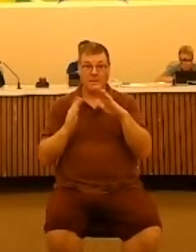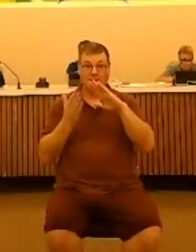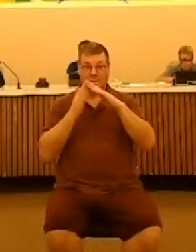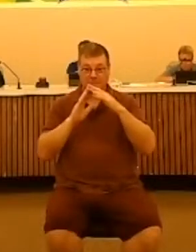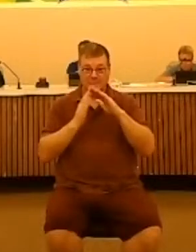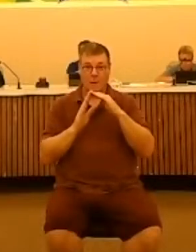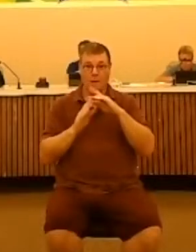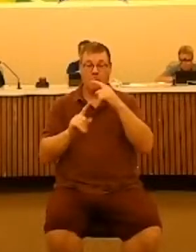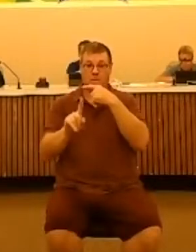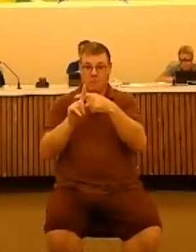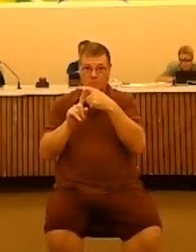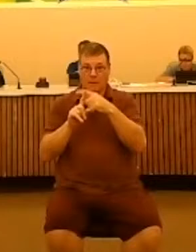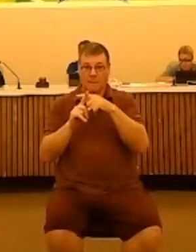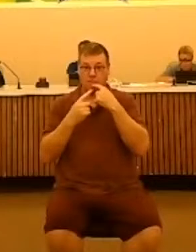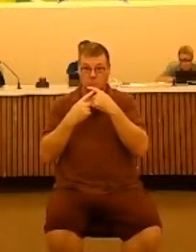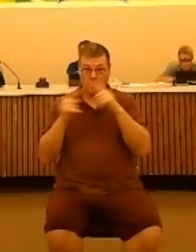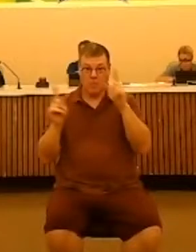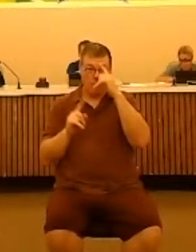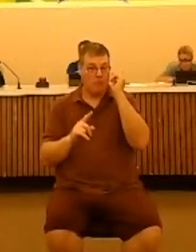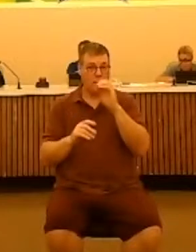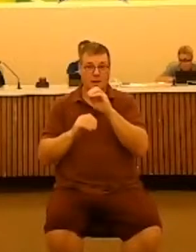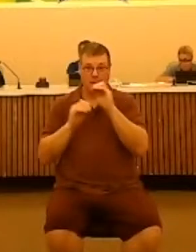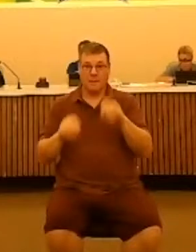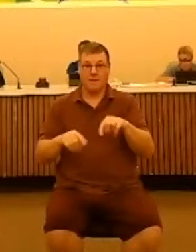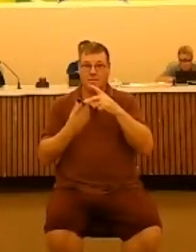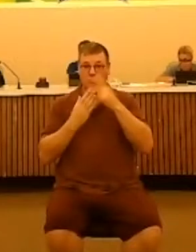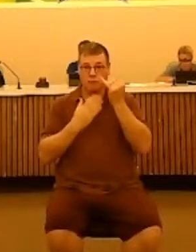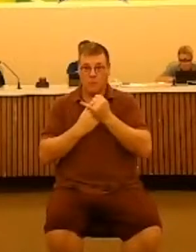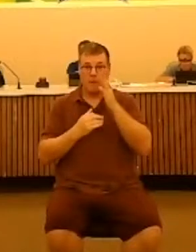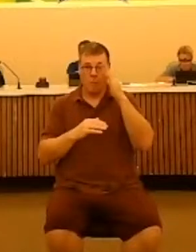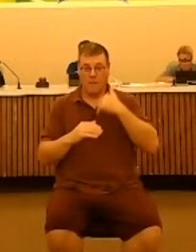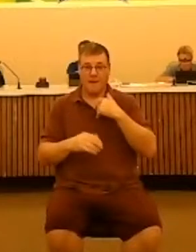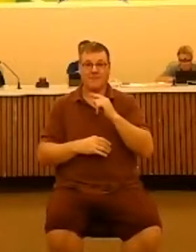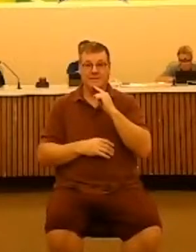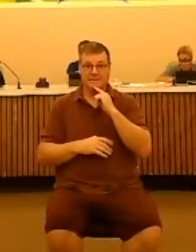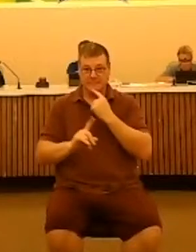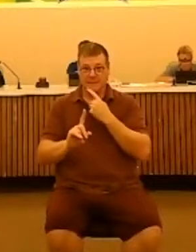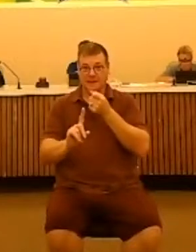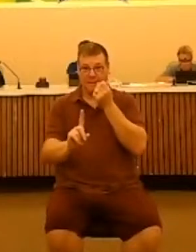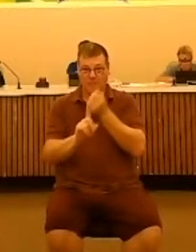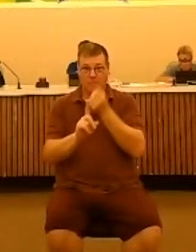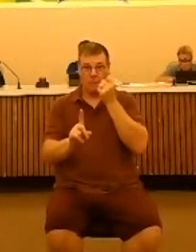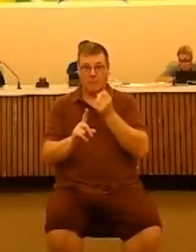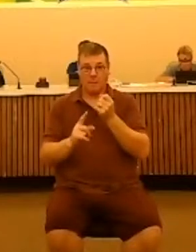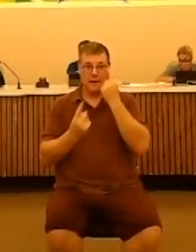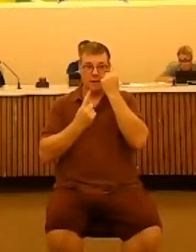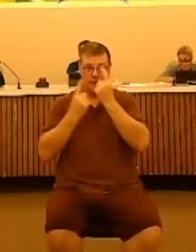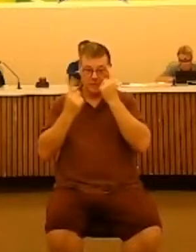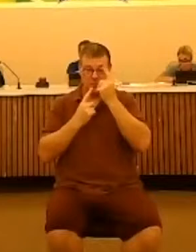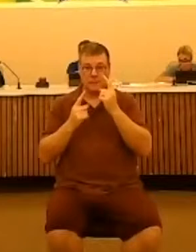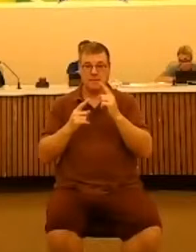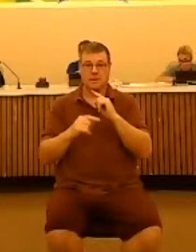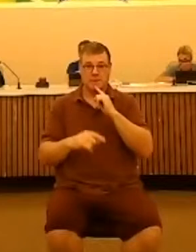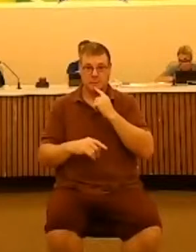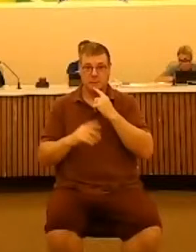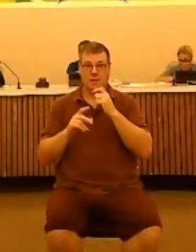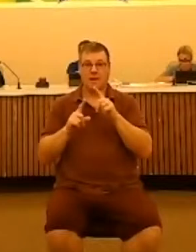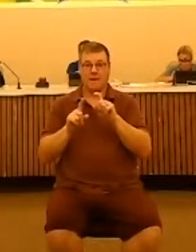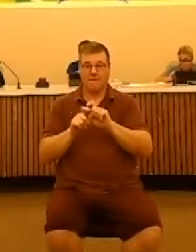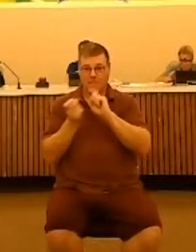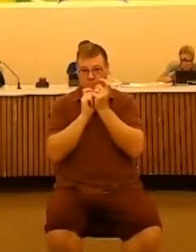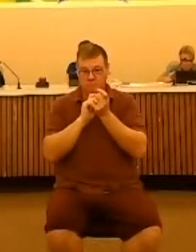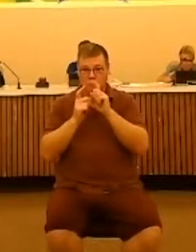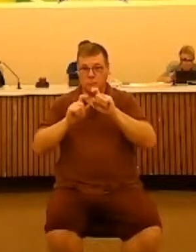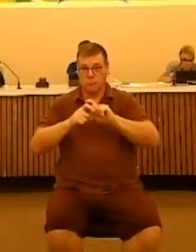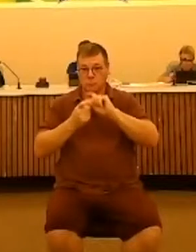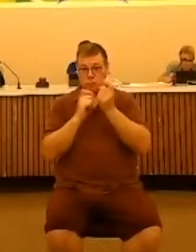positive declaration, because almost certainly this project will have a significant impact considering the substantial adverse change